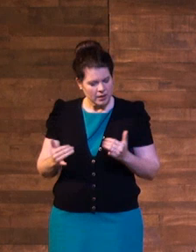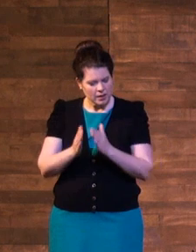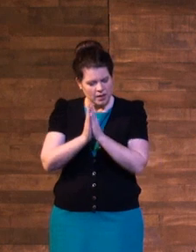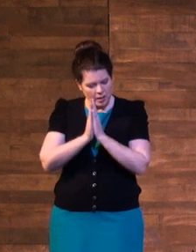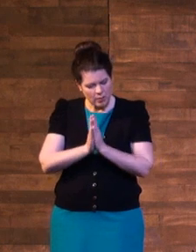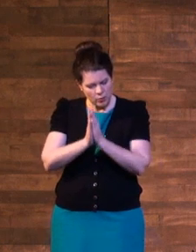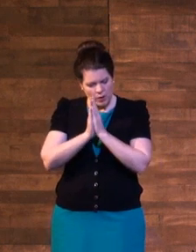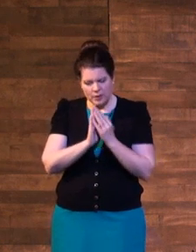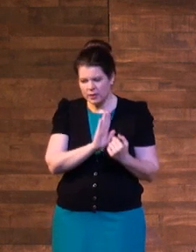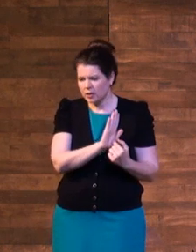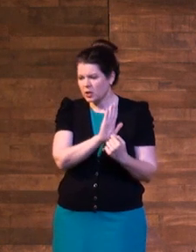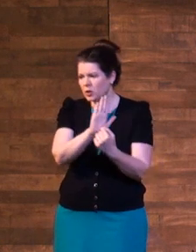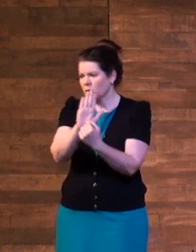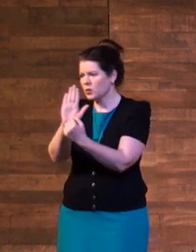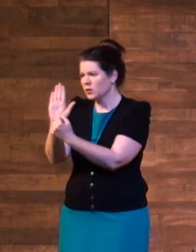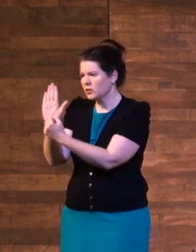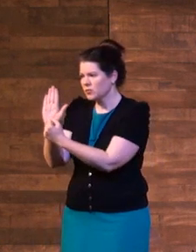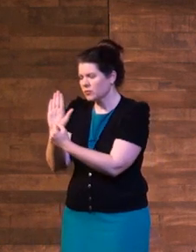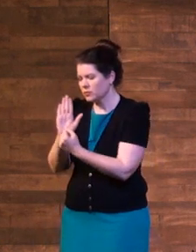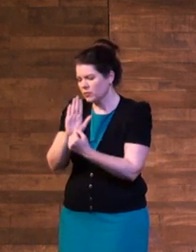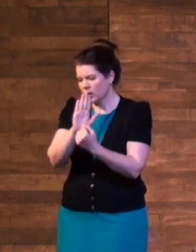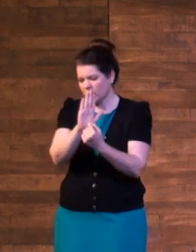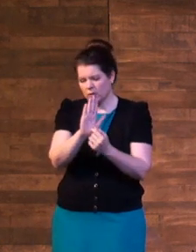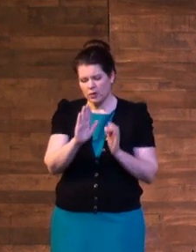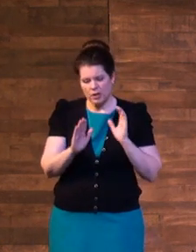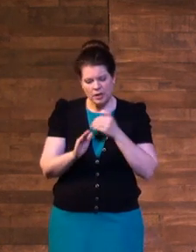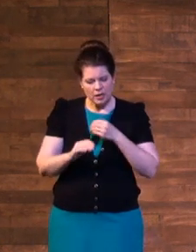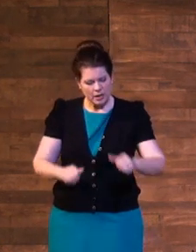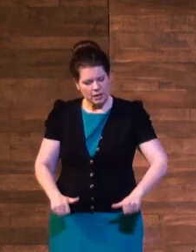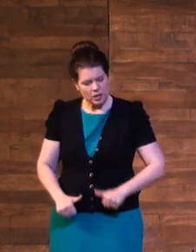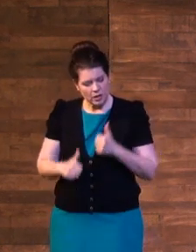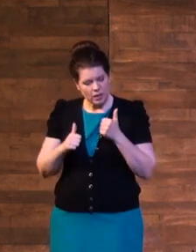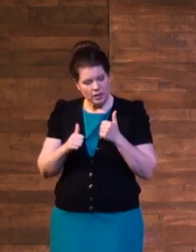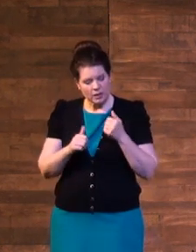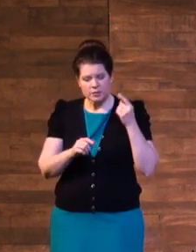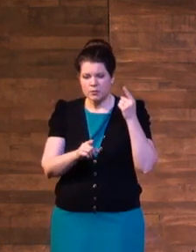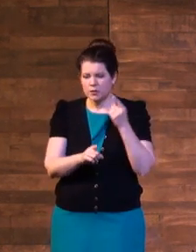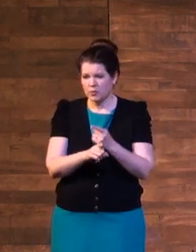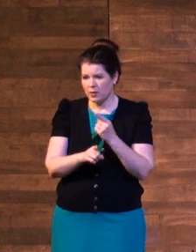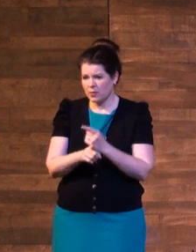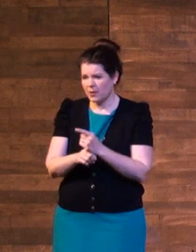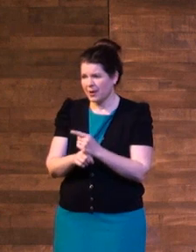the areas of our lives where we are doing right in our own eyes.